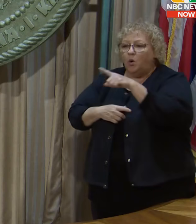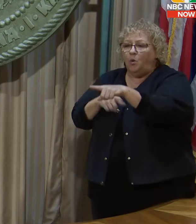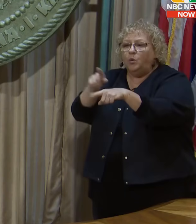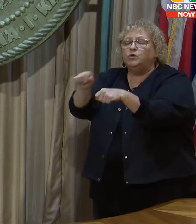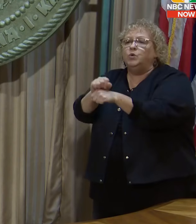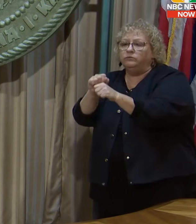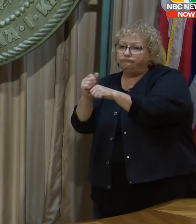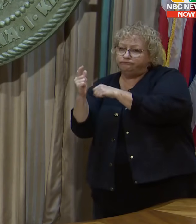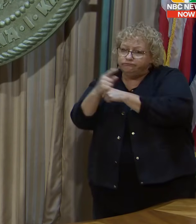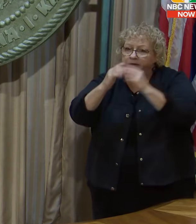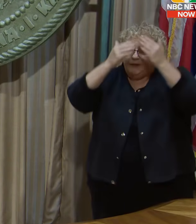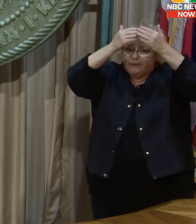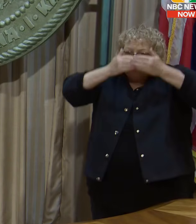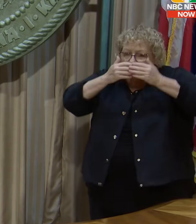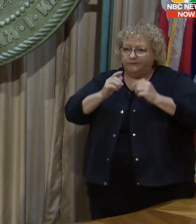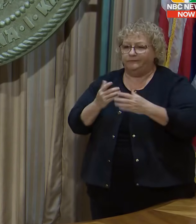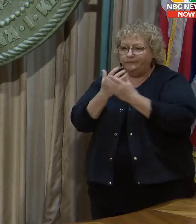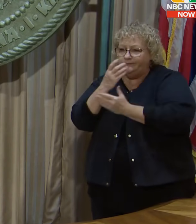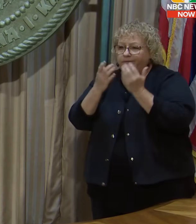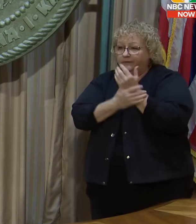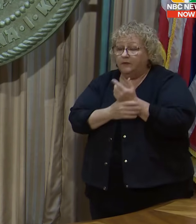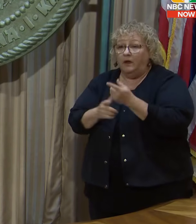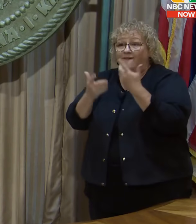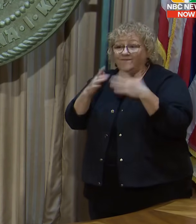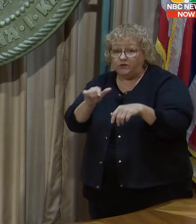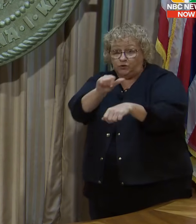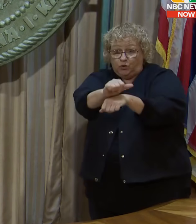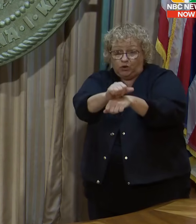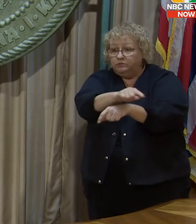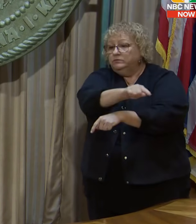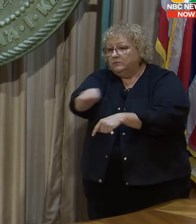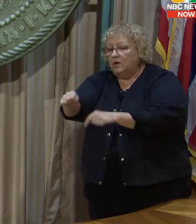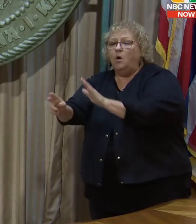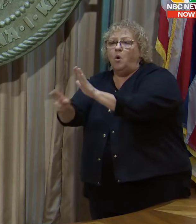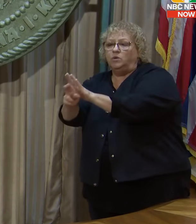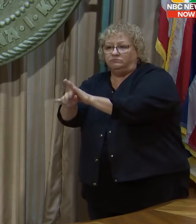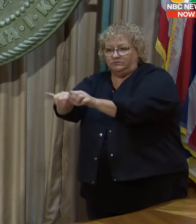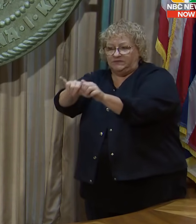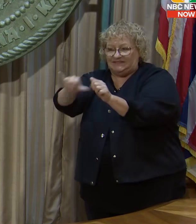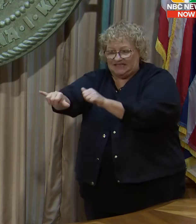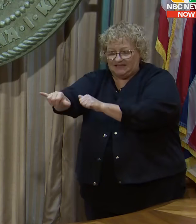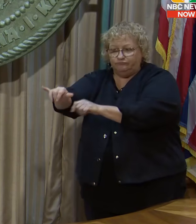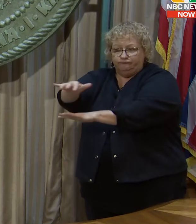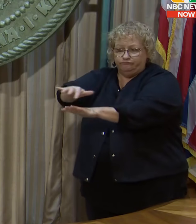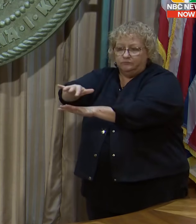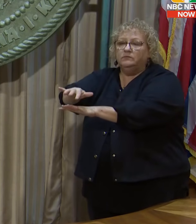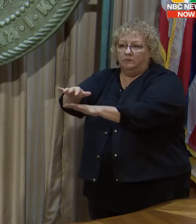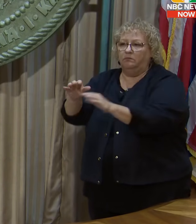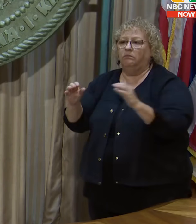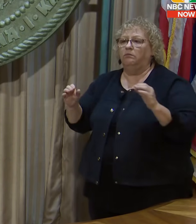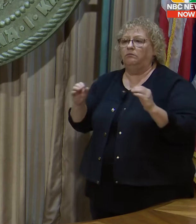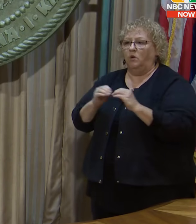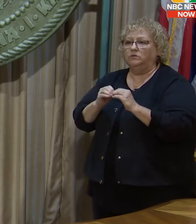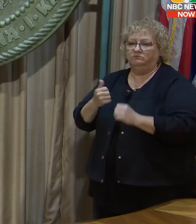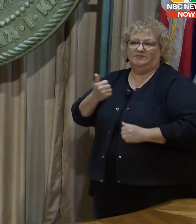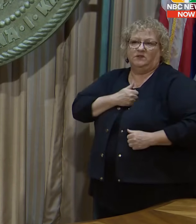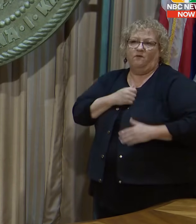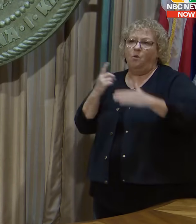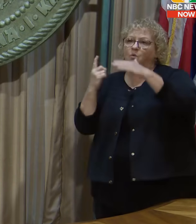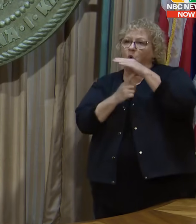doing these services, and then upon completion, go back to your place of lodging, and then you'll be subjected to the